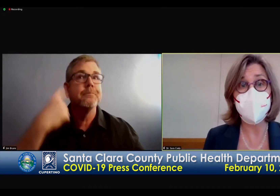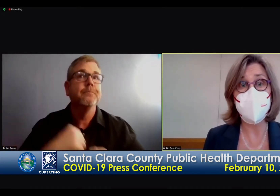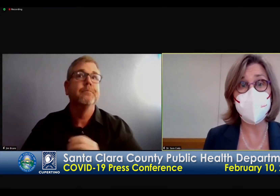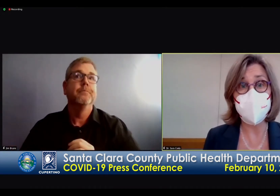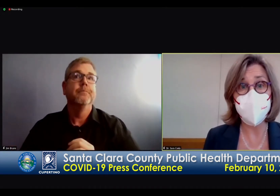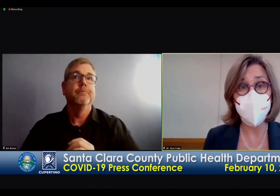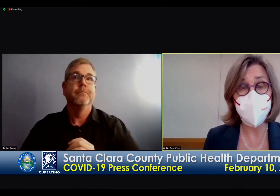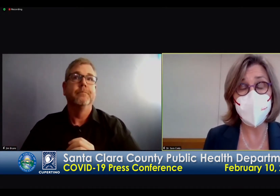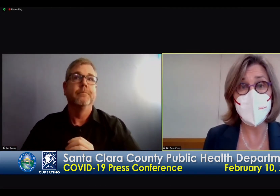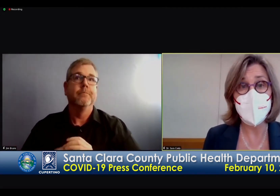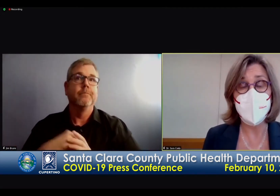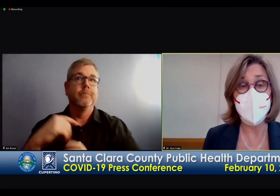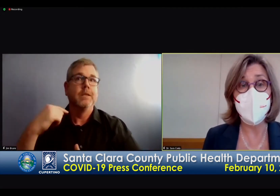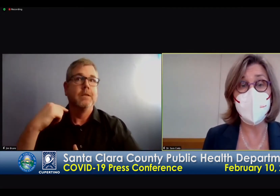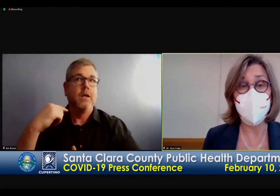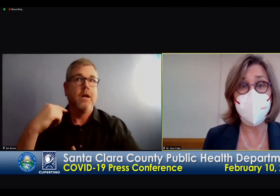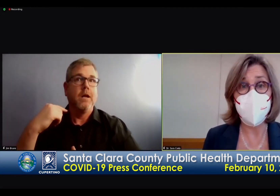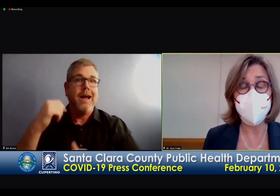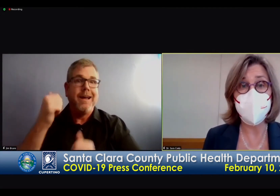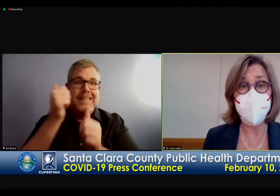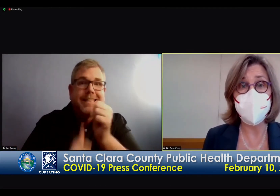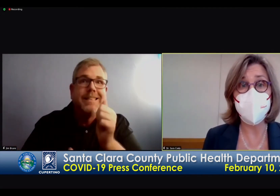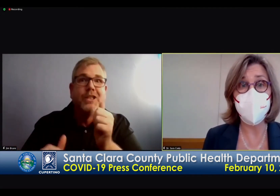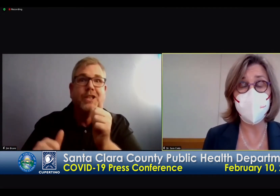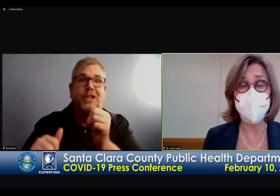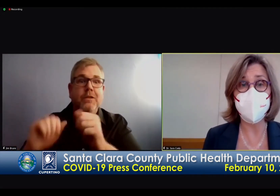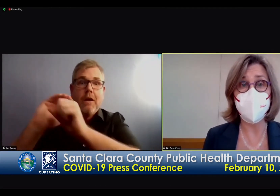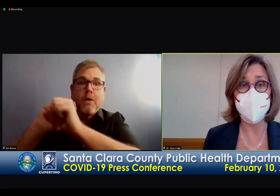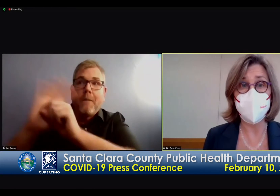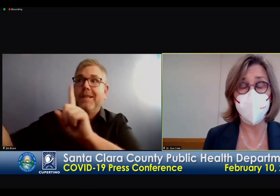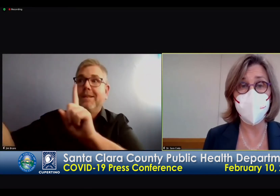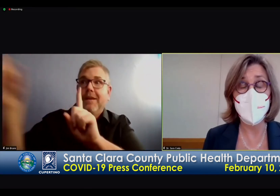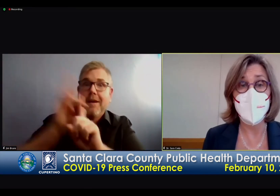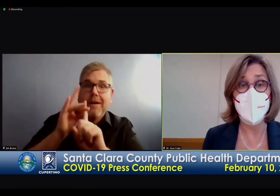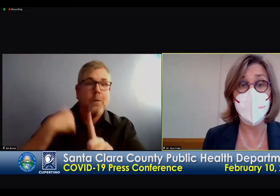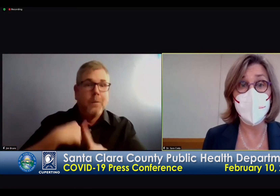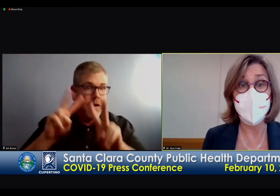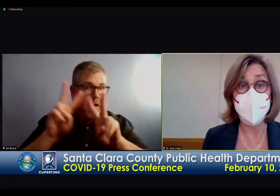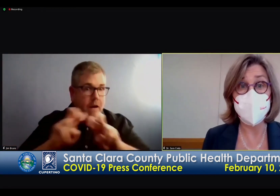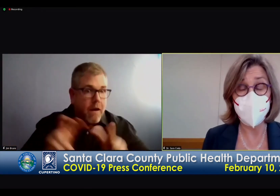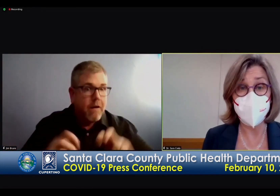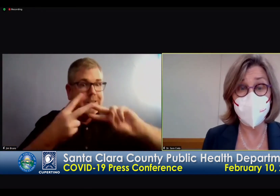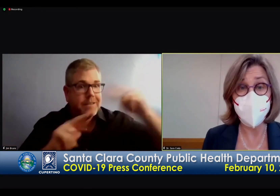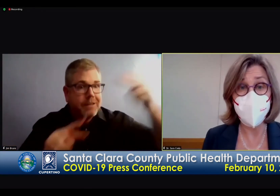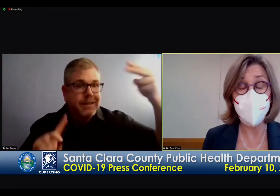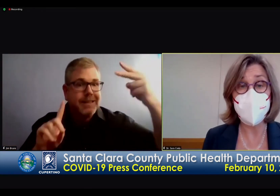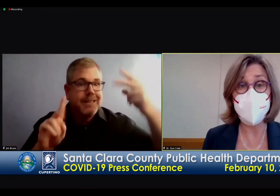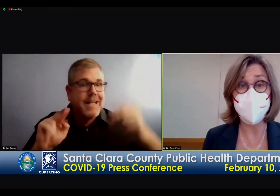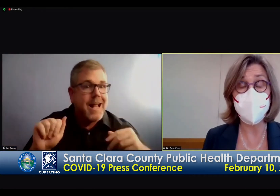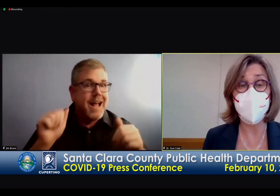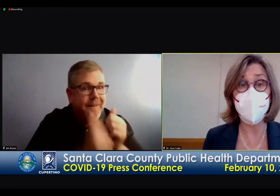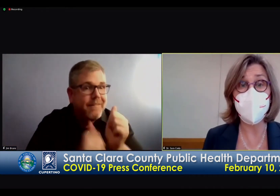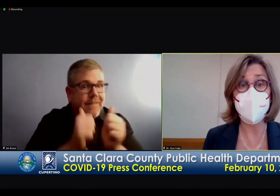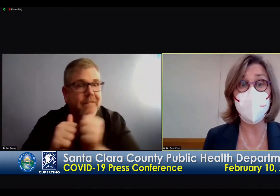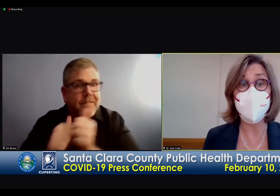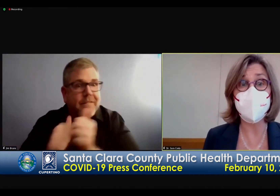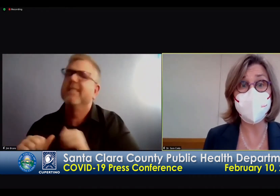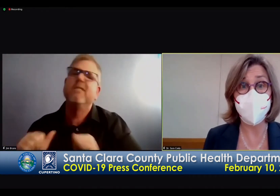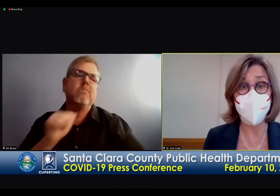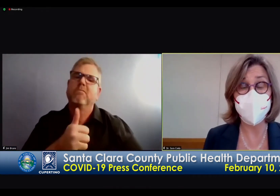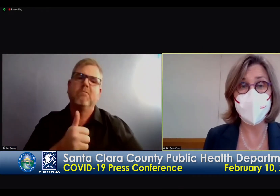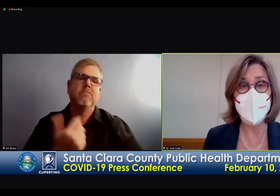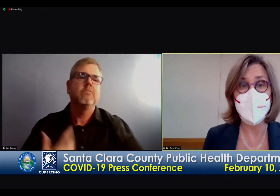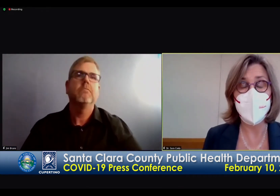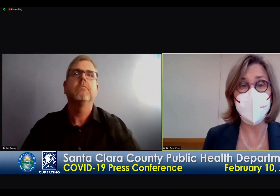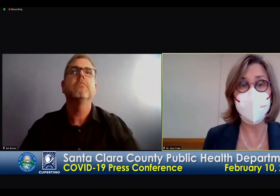have to assume that perhaps these variants of concern are already circulating. We just don't know to what